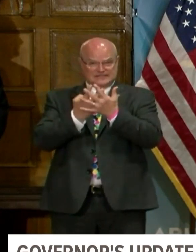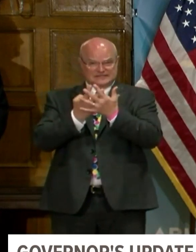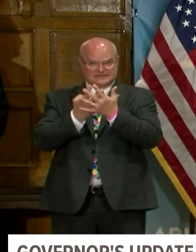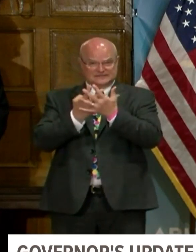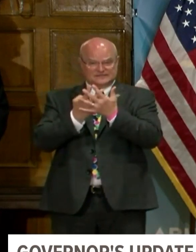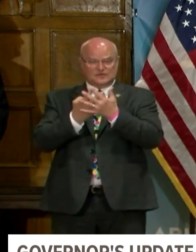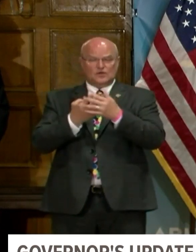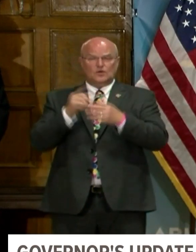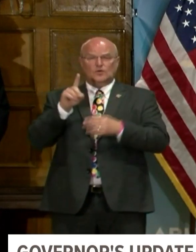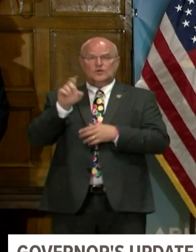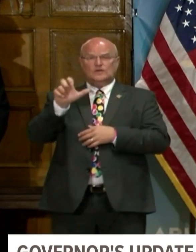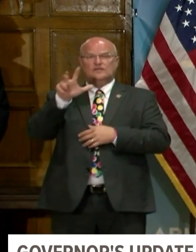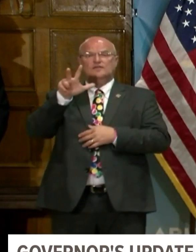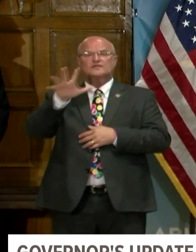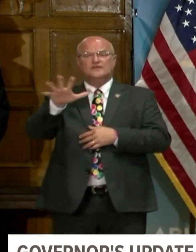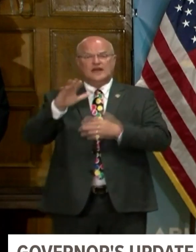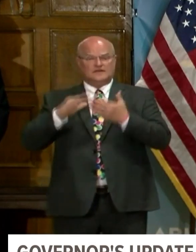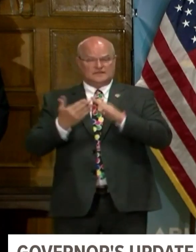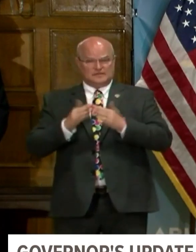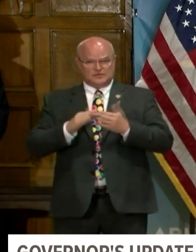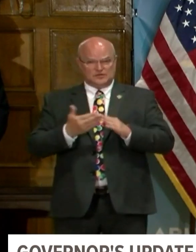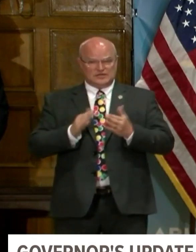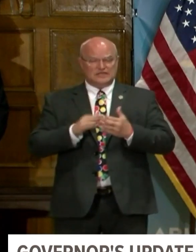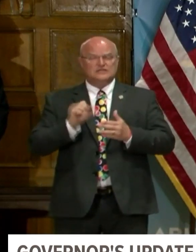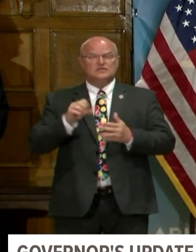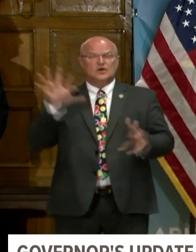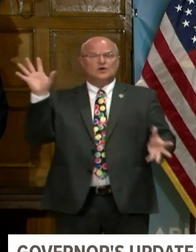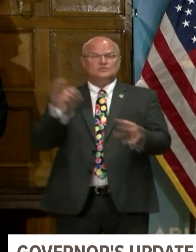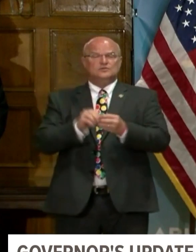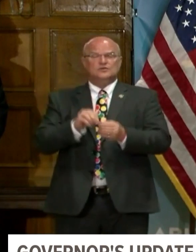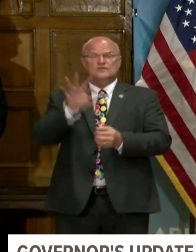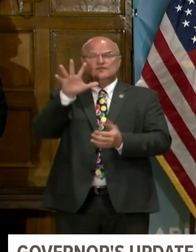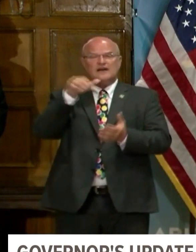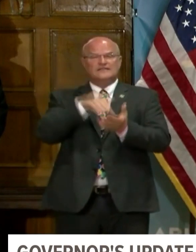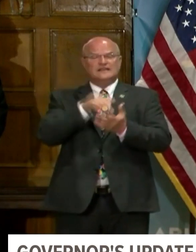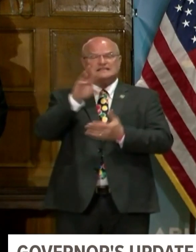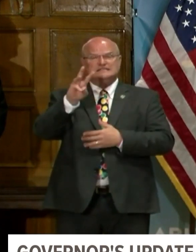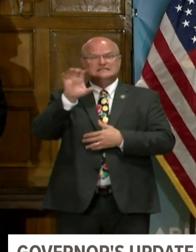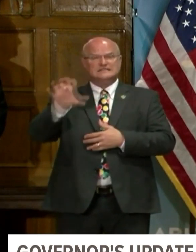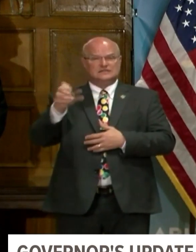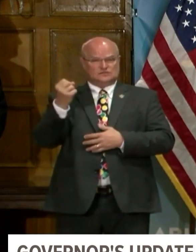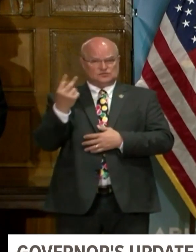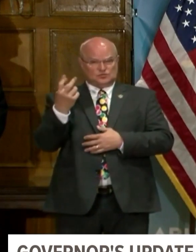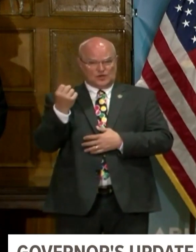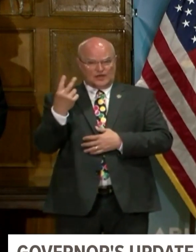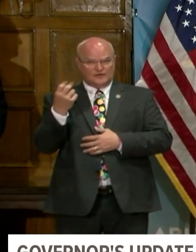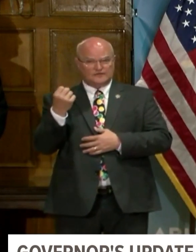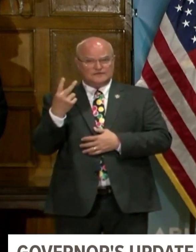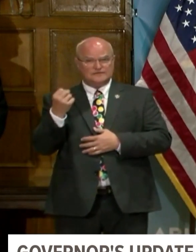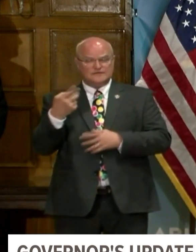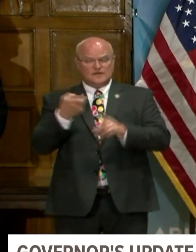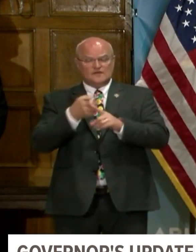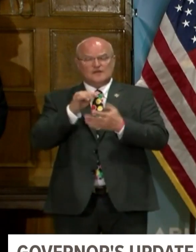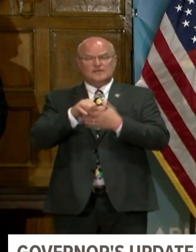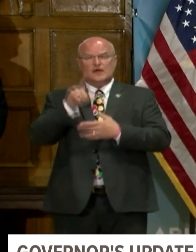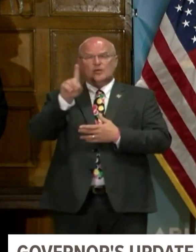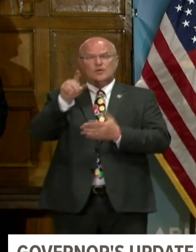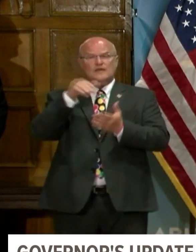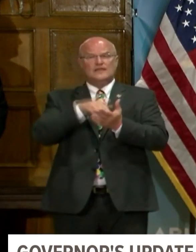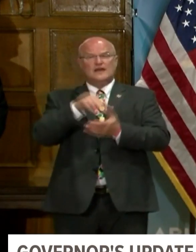facilities, 135 community. So our total is 5,612. Of those,